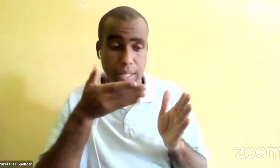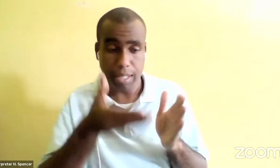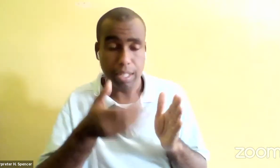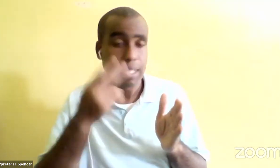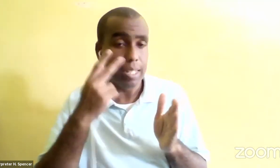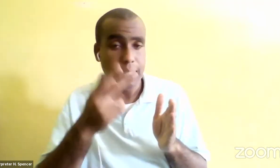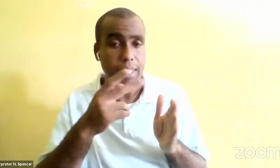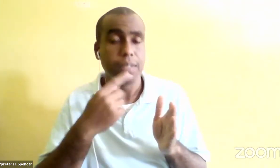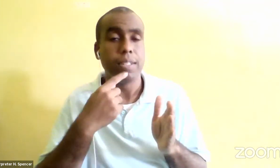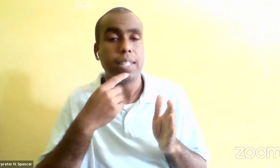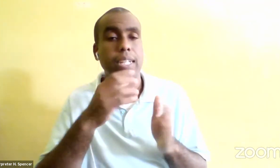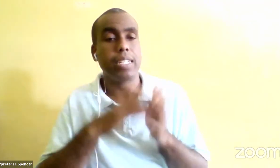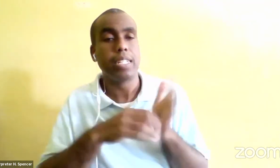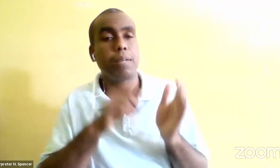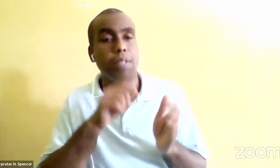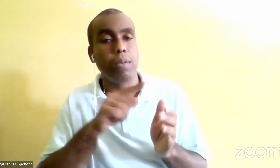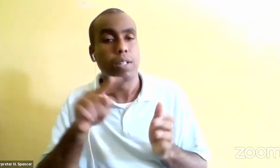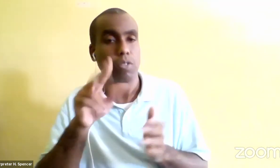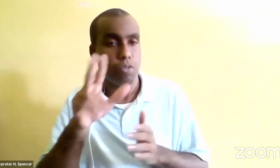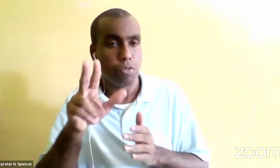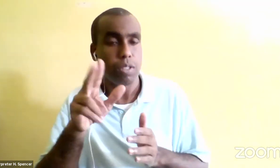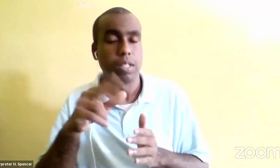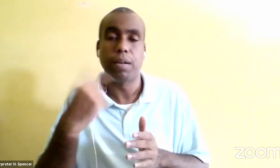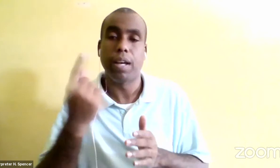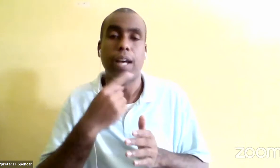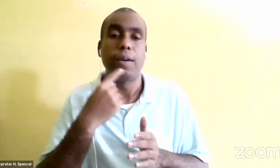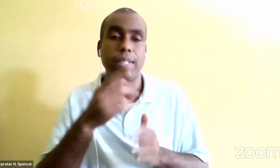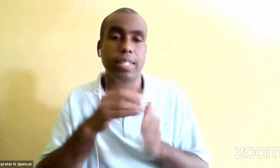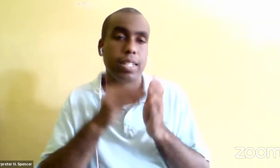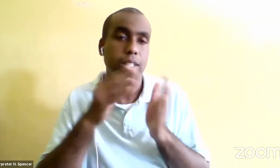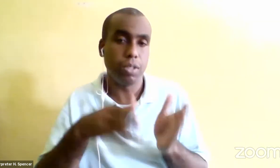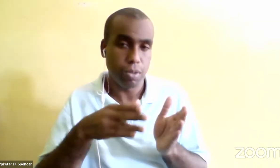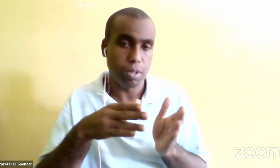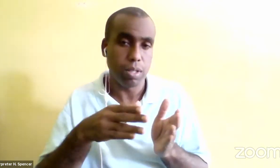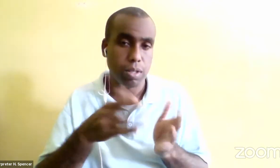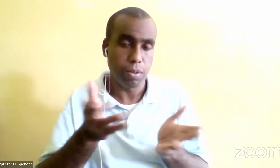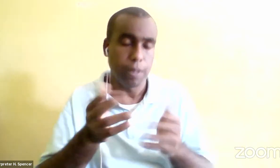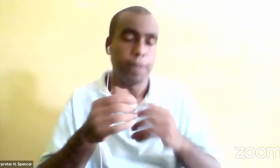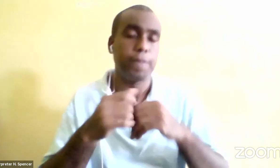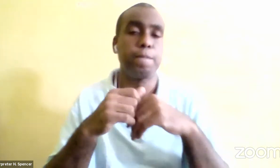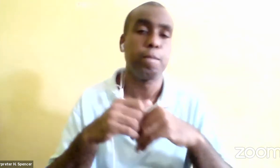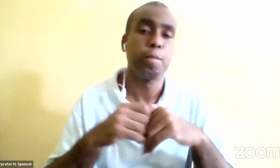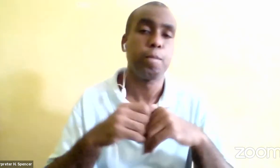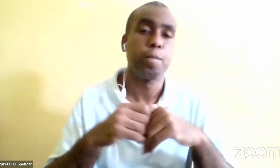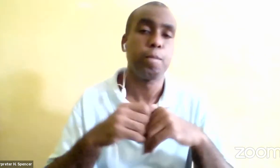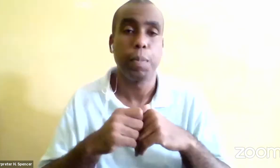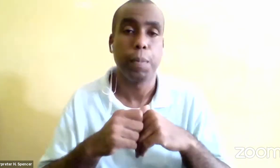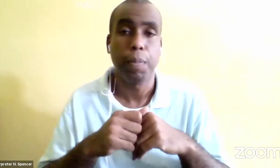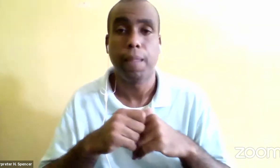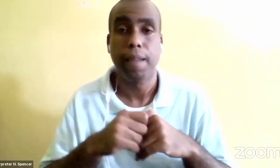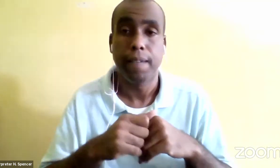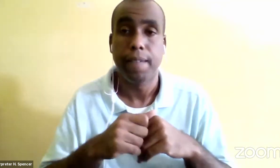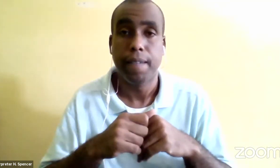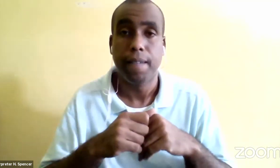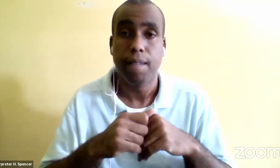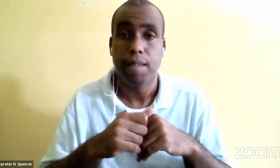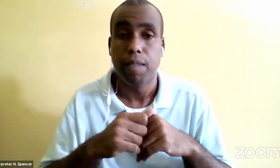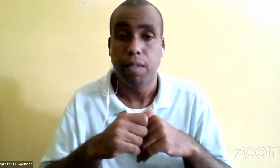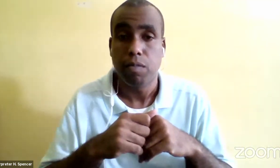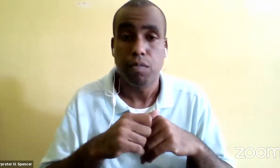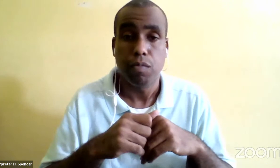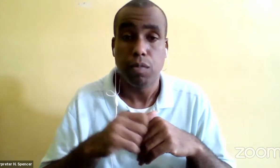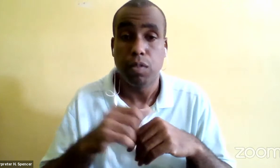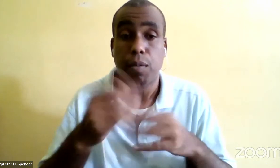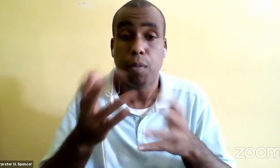tell students I supervise for years now. This might not between you and the supervisor. I tell everybody, it's January about 3rd. I